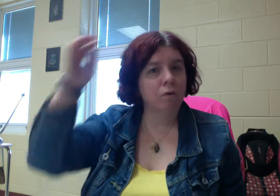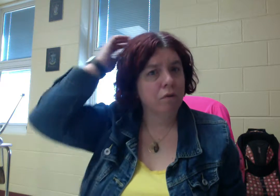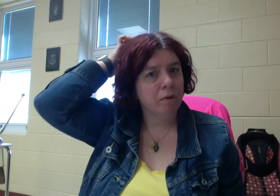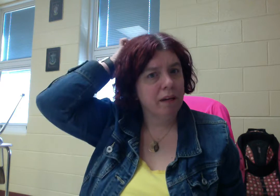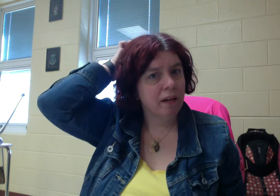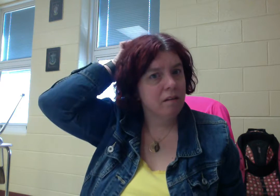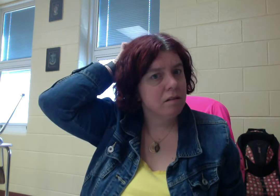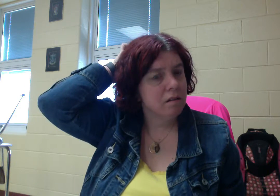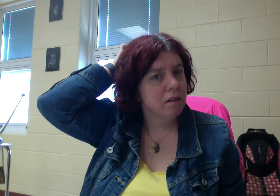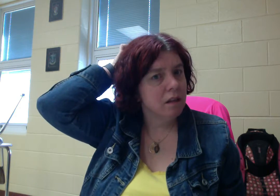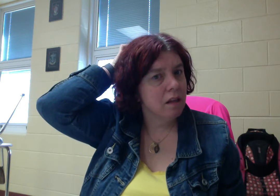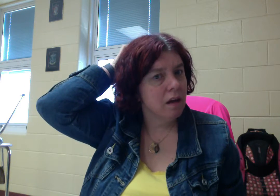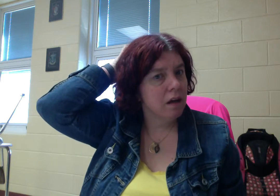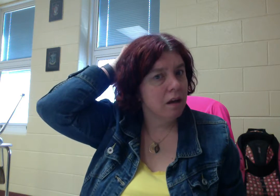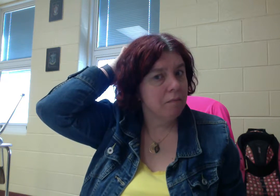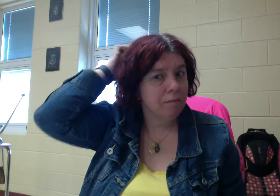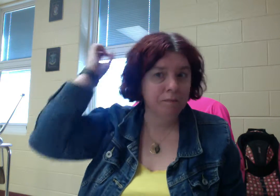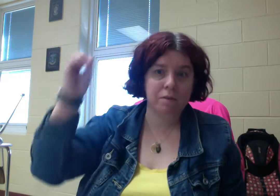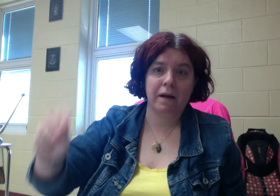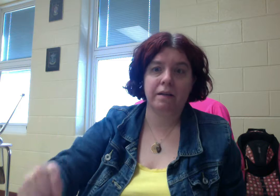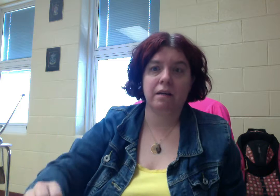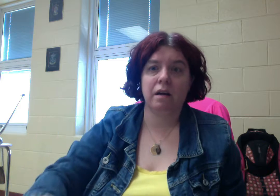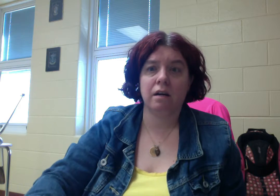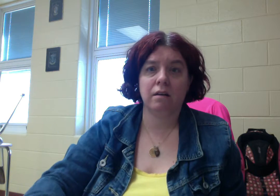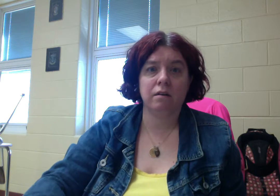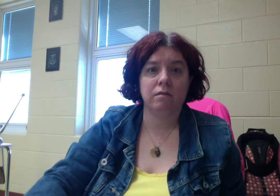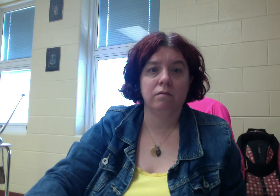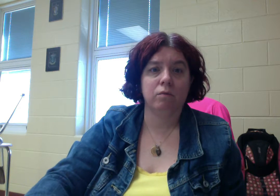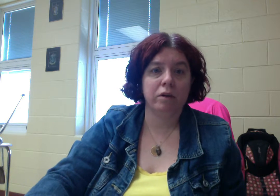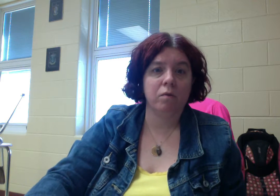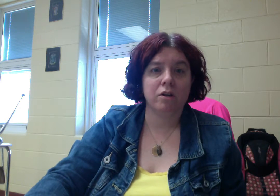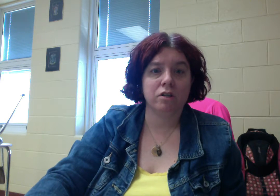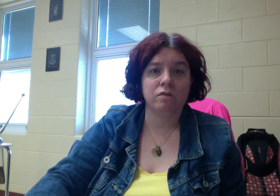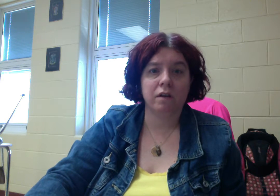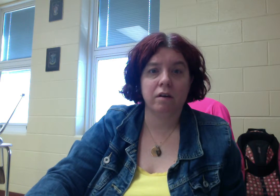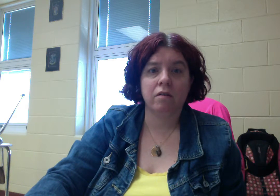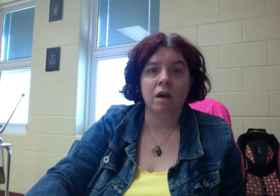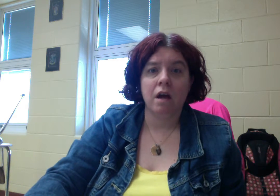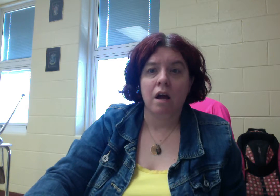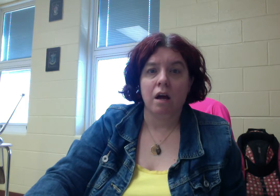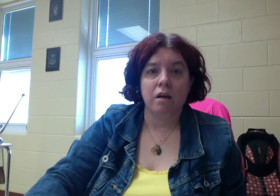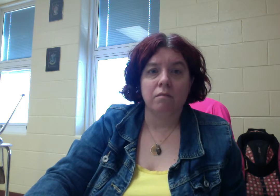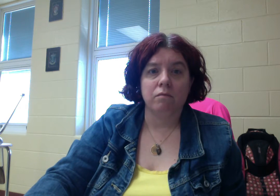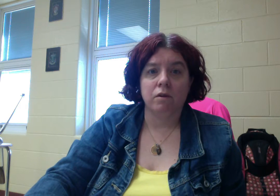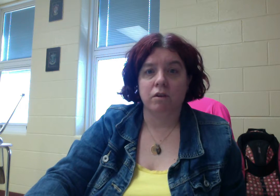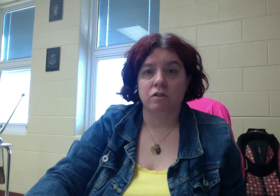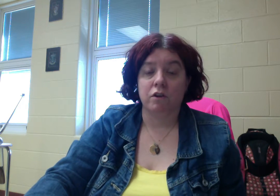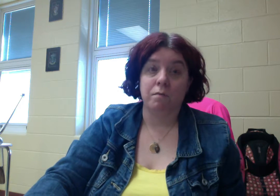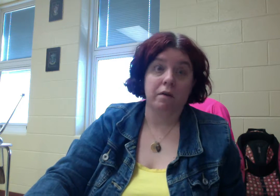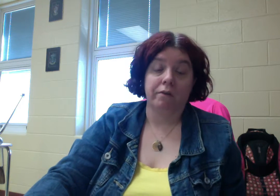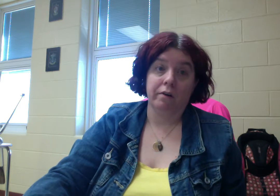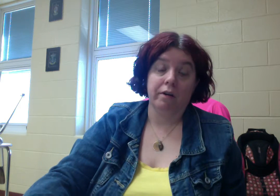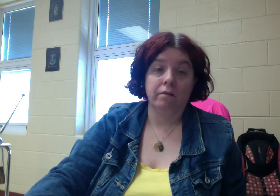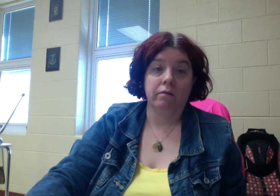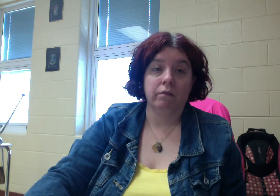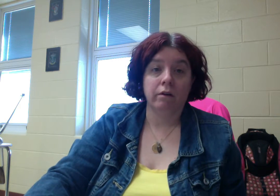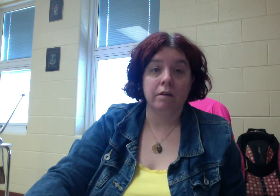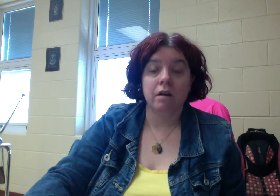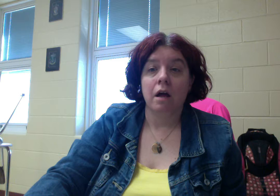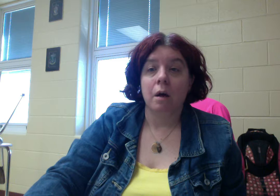3 days, depending on when you watch this video. When you watch the video, you may have already learned these. But